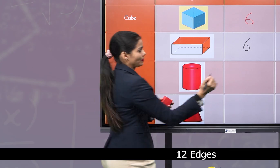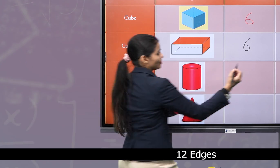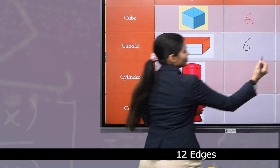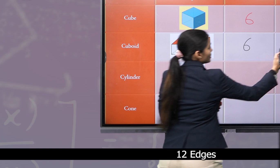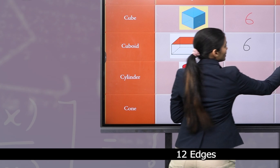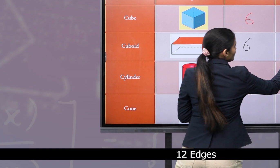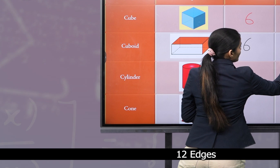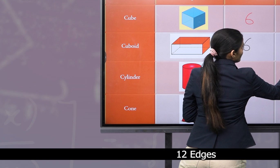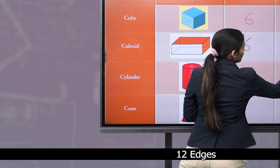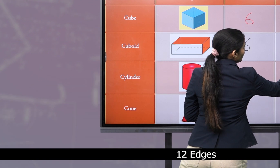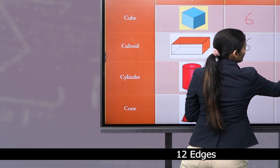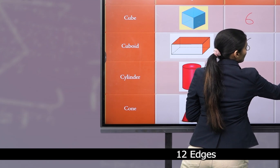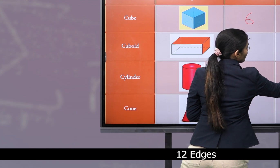edges,